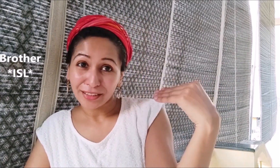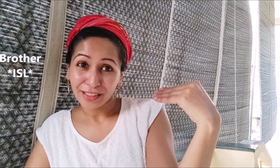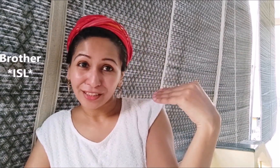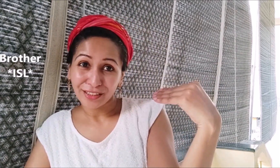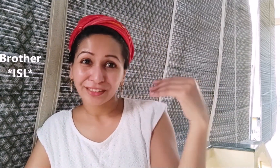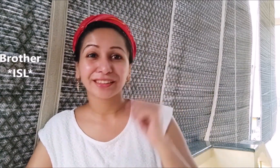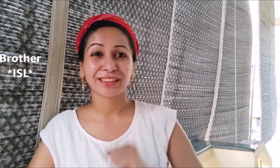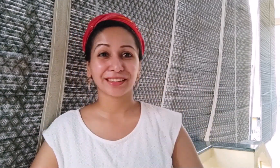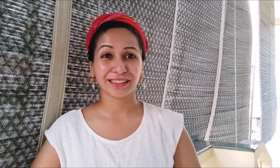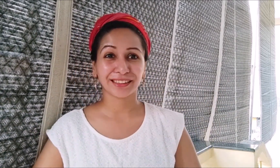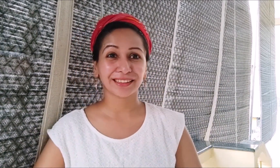Brother,